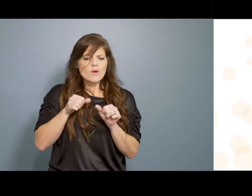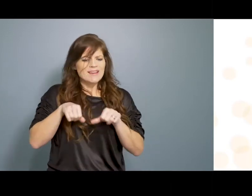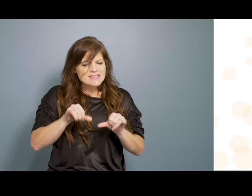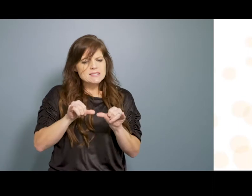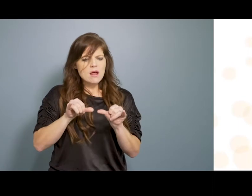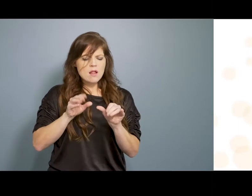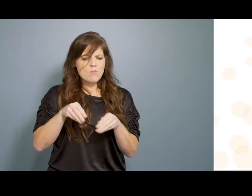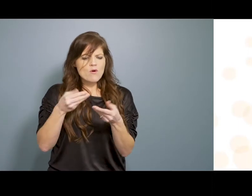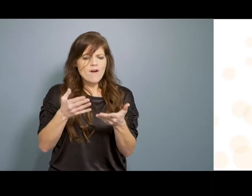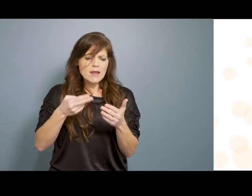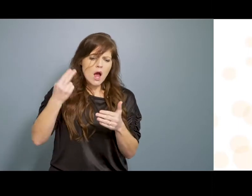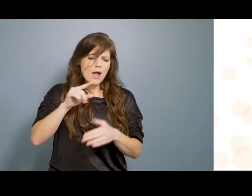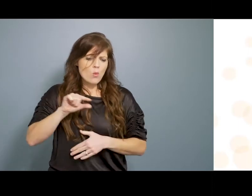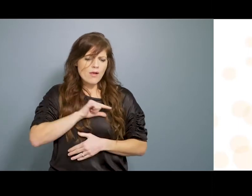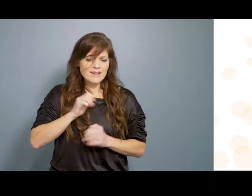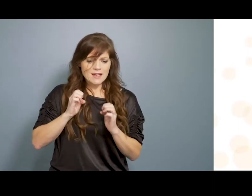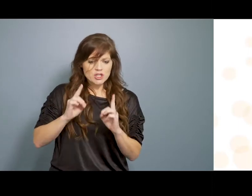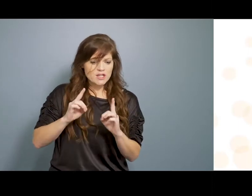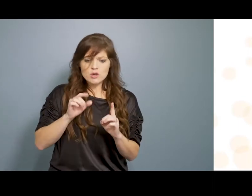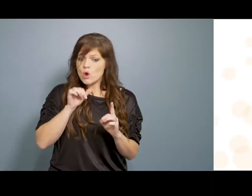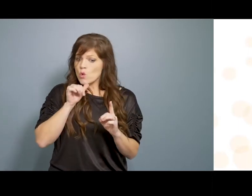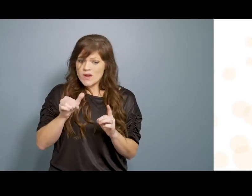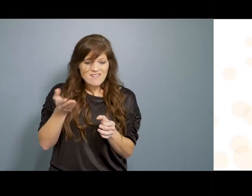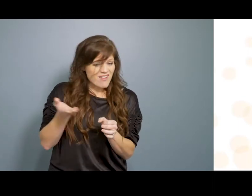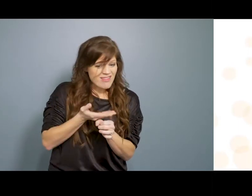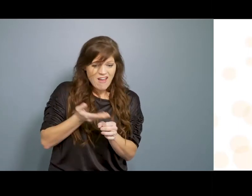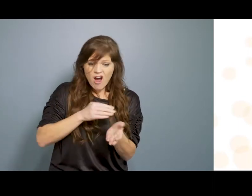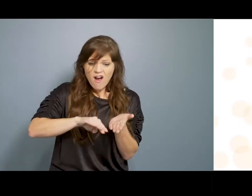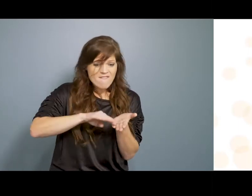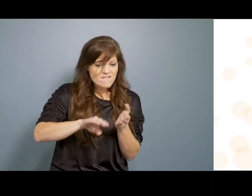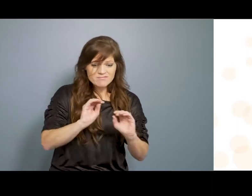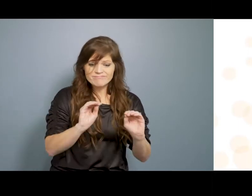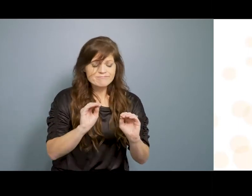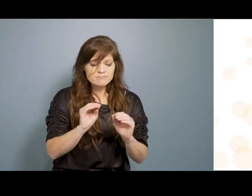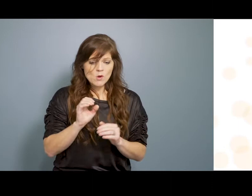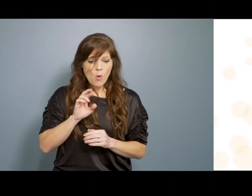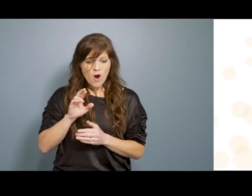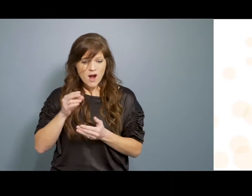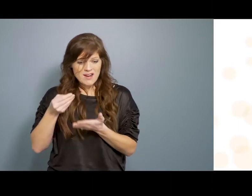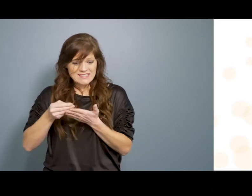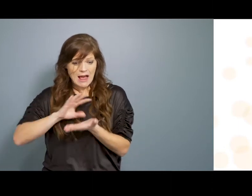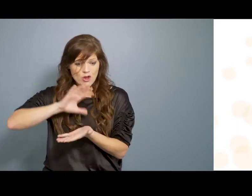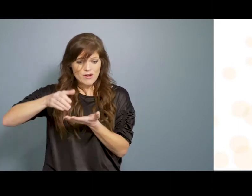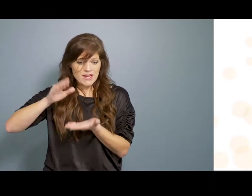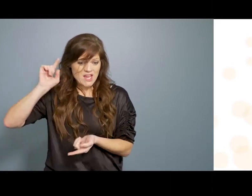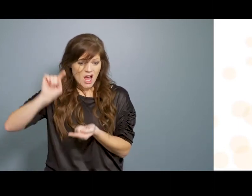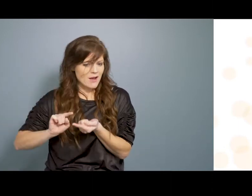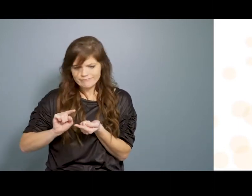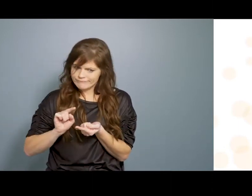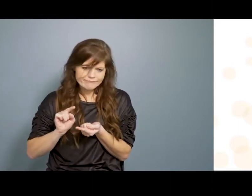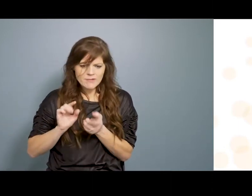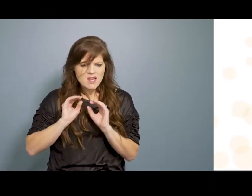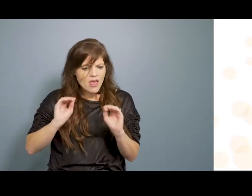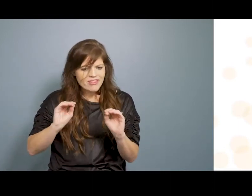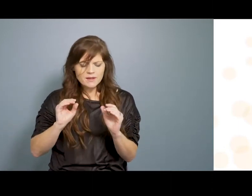education without laying anyone off, without cutting anyone's salaries, or implementing any furloughs, or